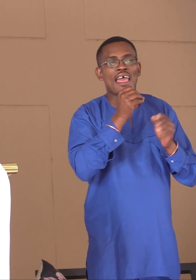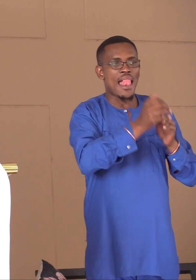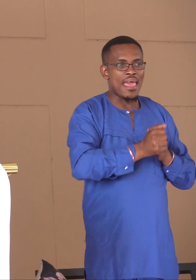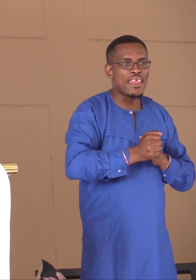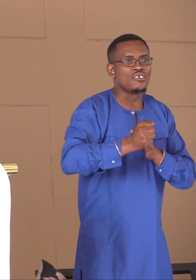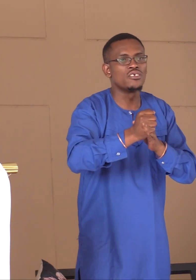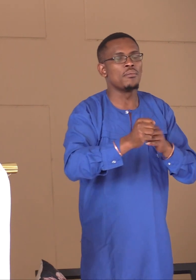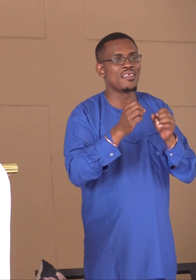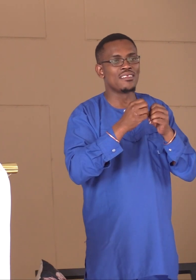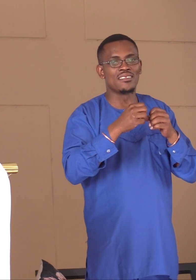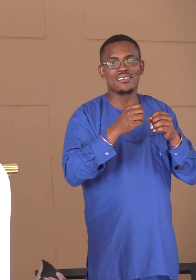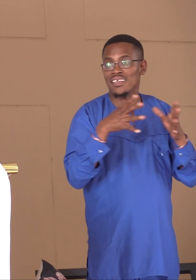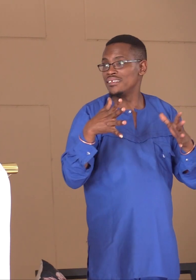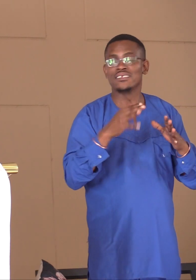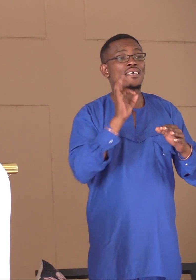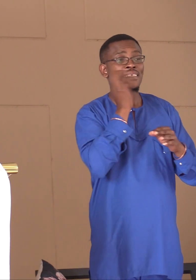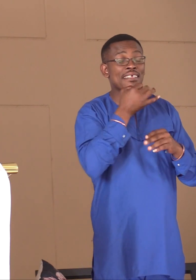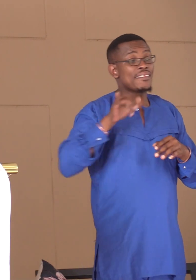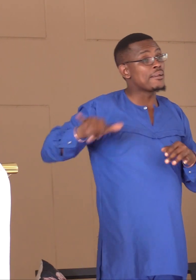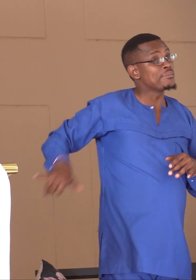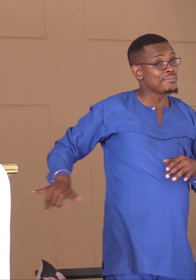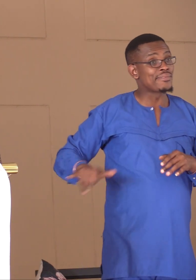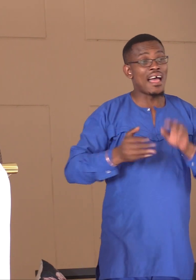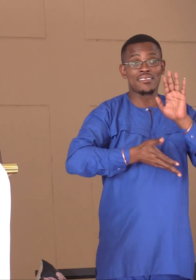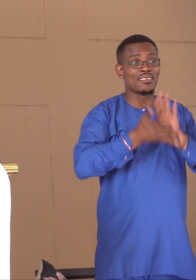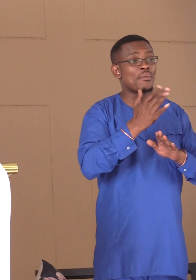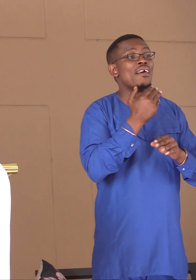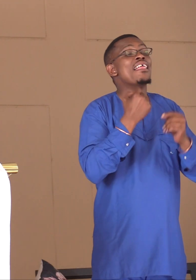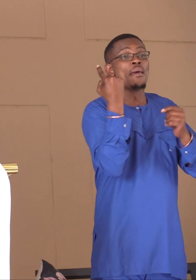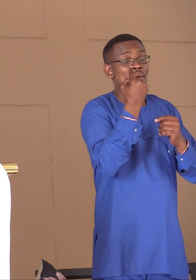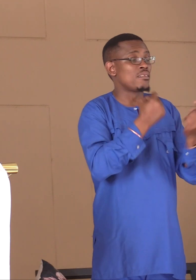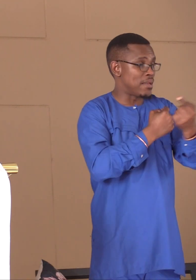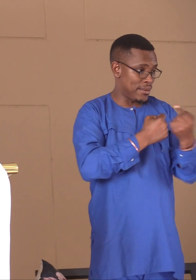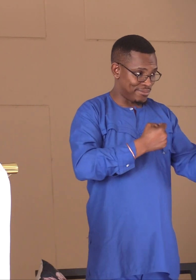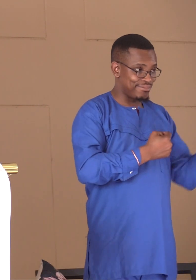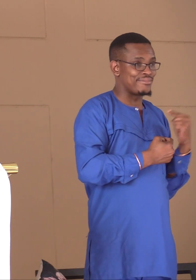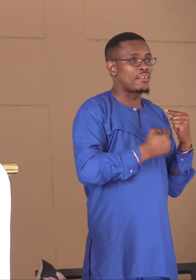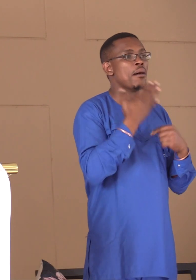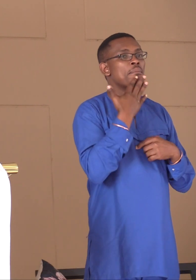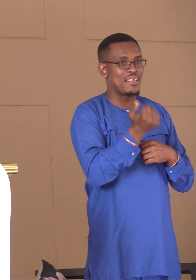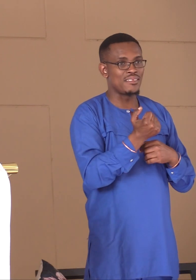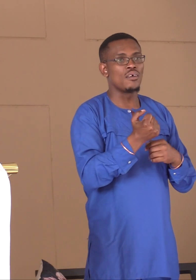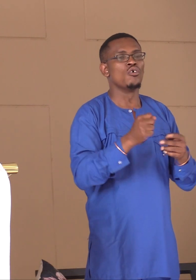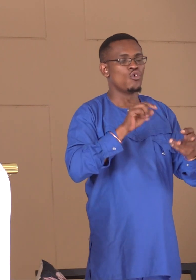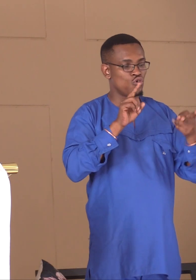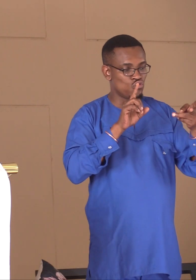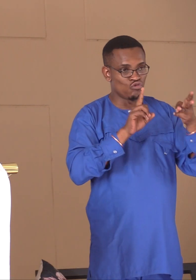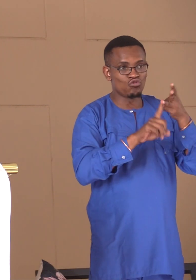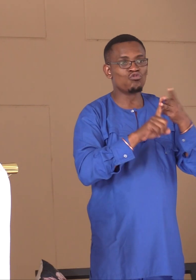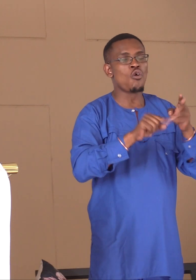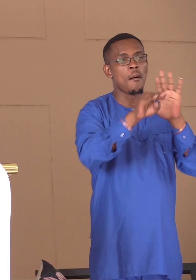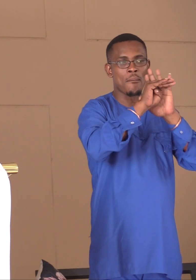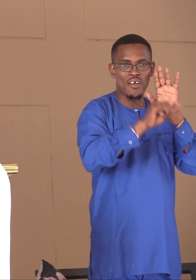Ra leboga mme. Ke itsa satsa mamona a nne mwana ke tlokopa principal a atlelene. E le ke kopela co program director le na